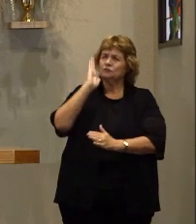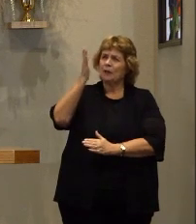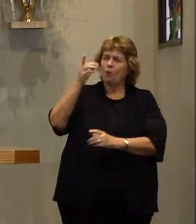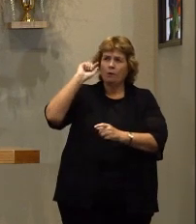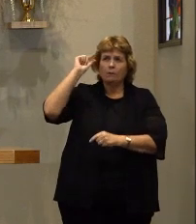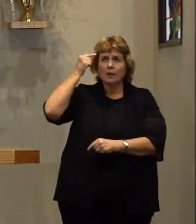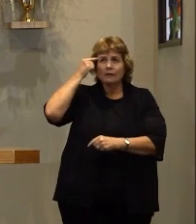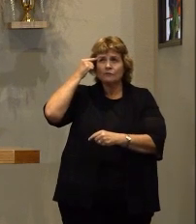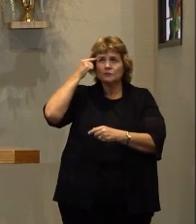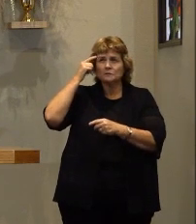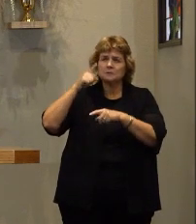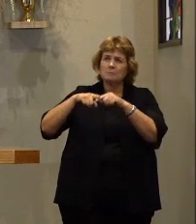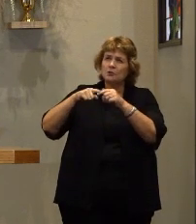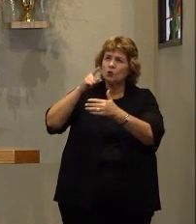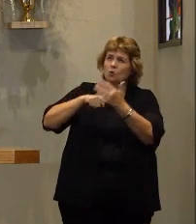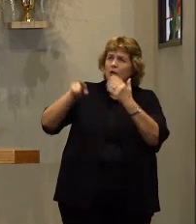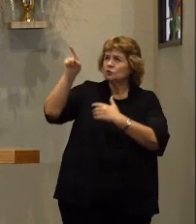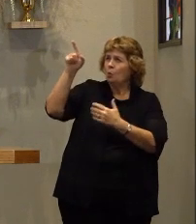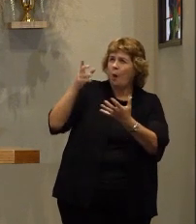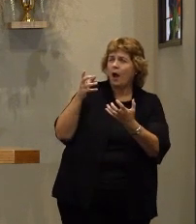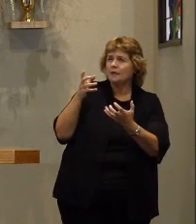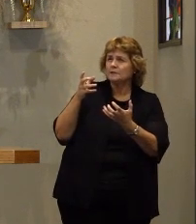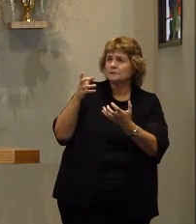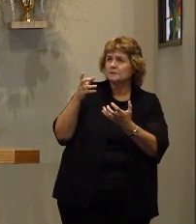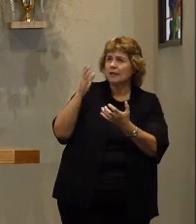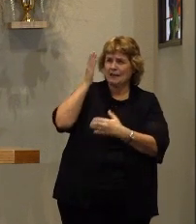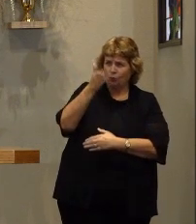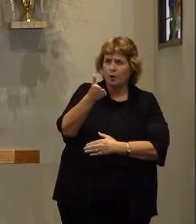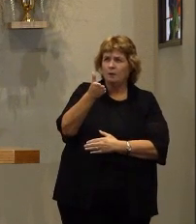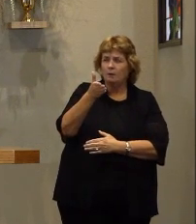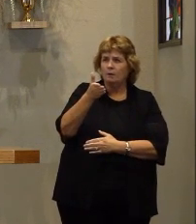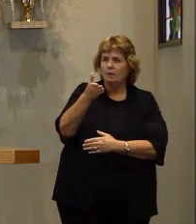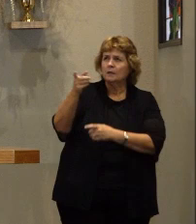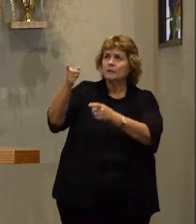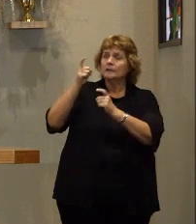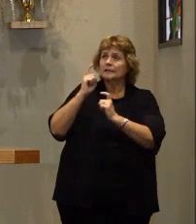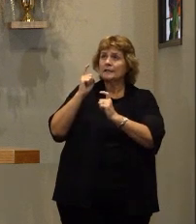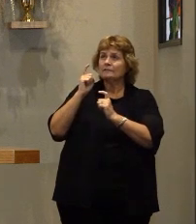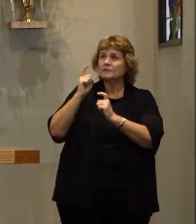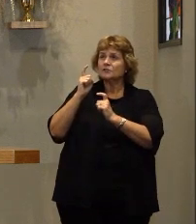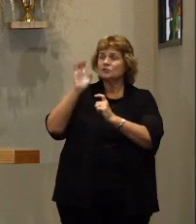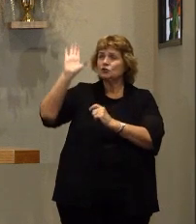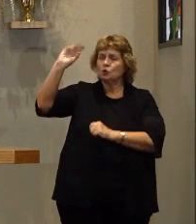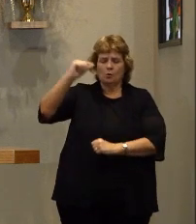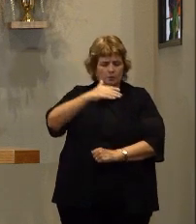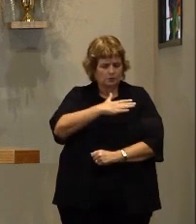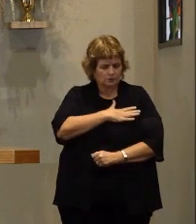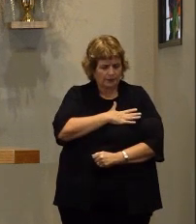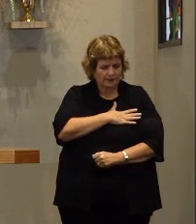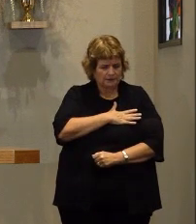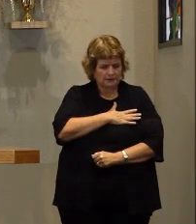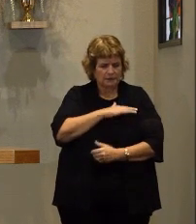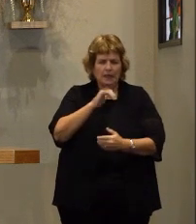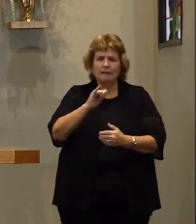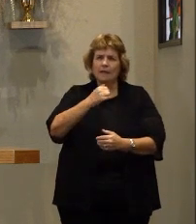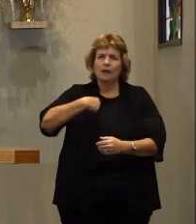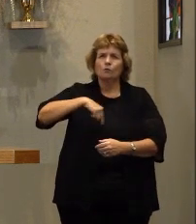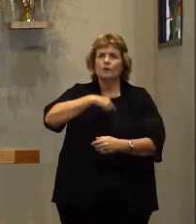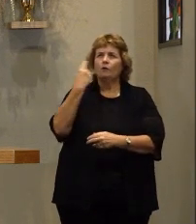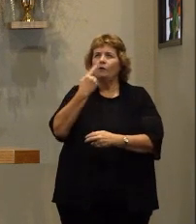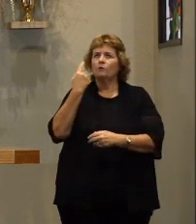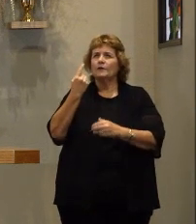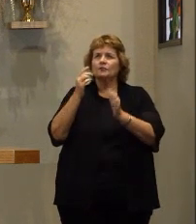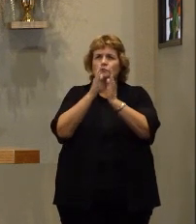will. Give us grace that we may not fail to pray for those who lead